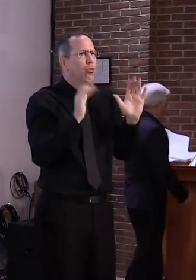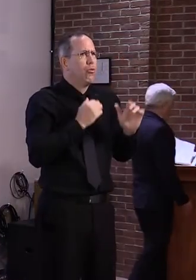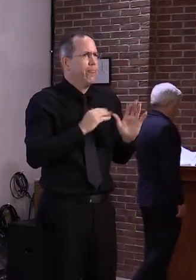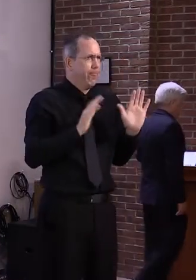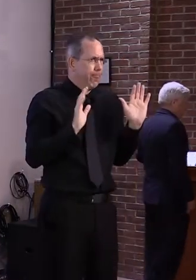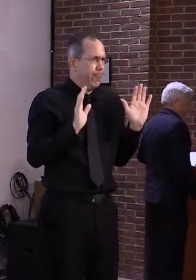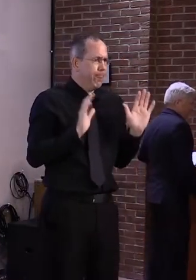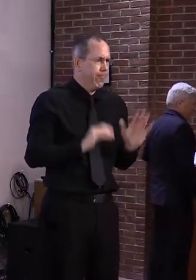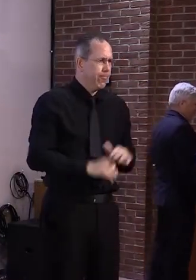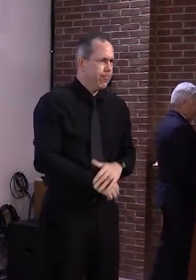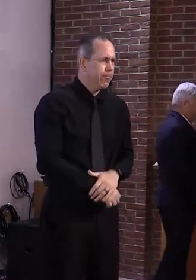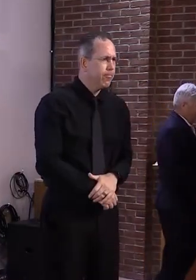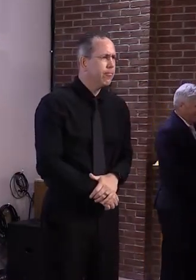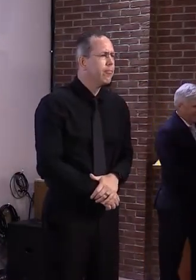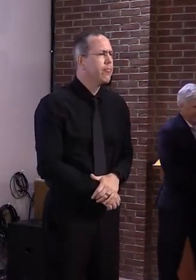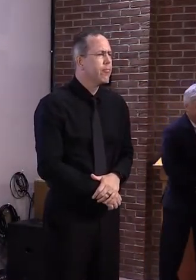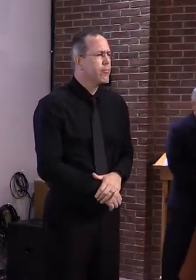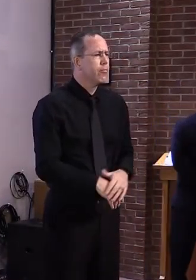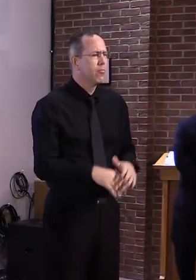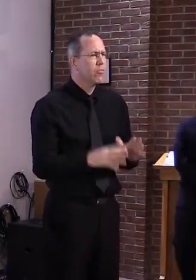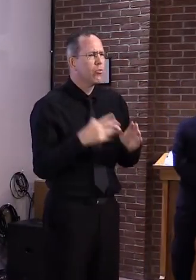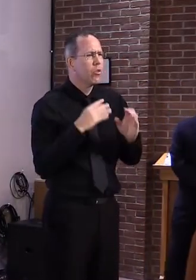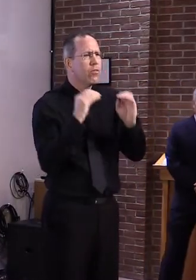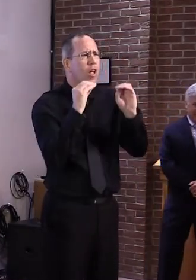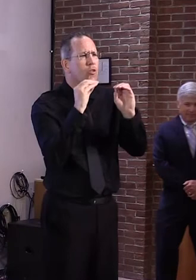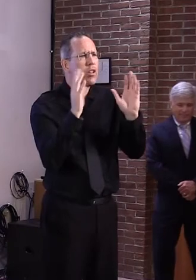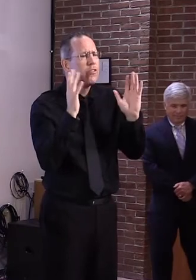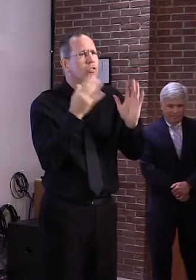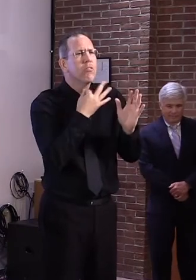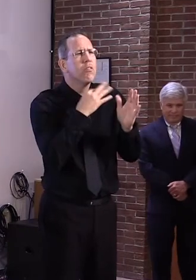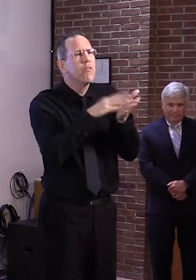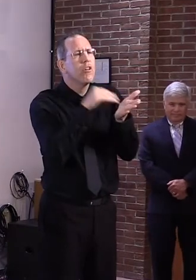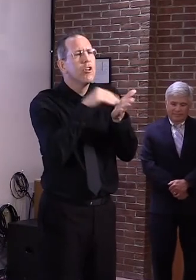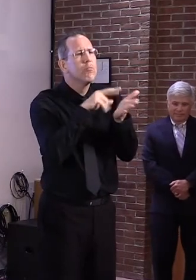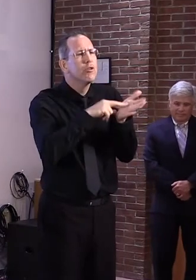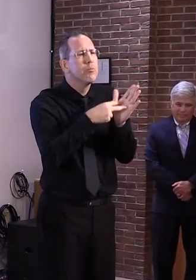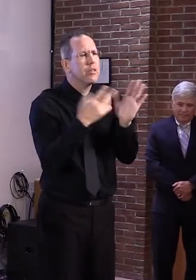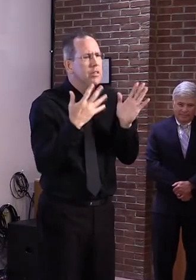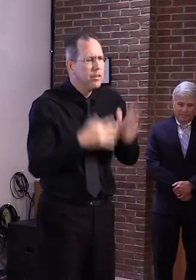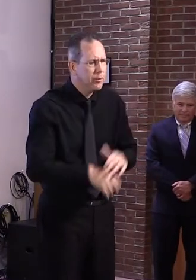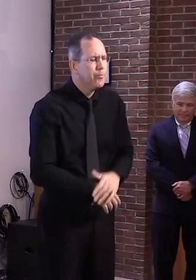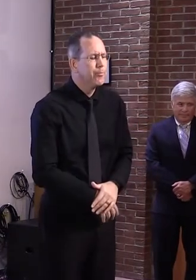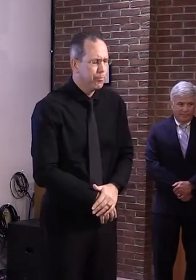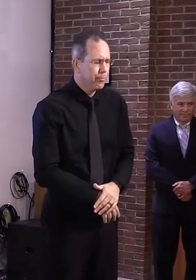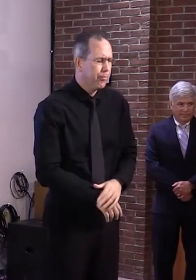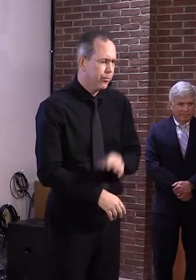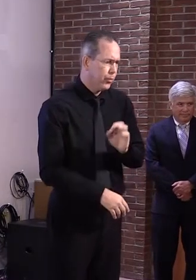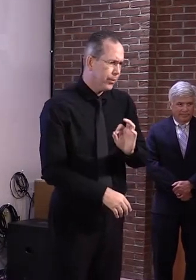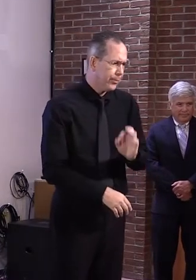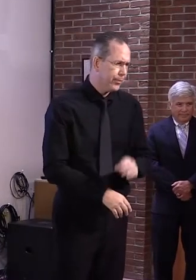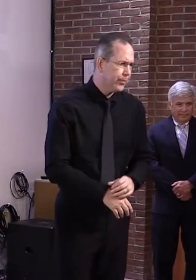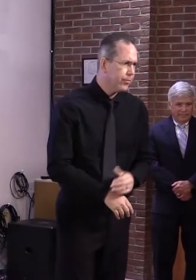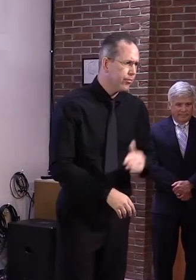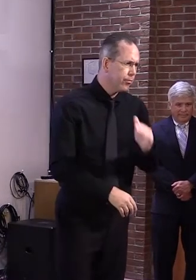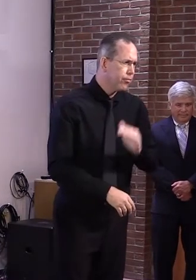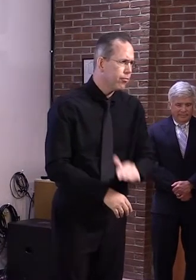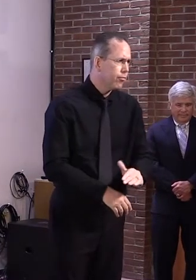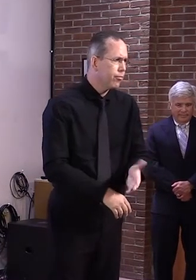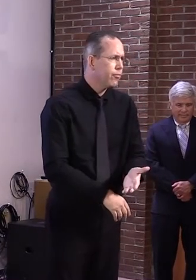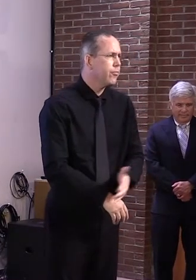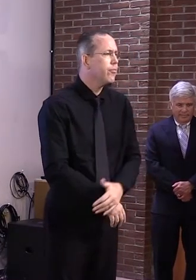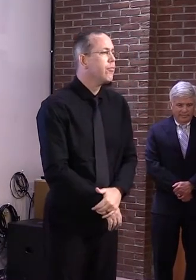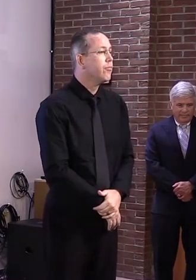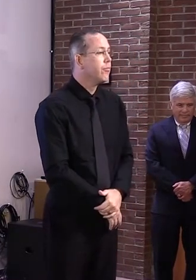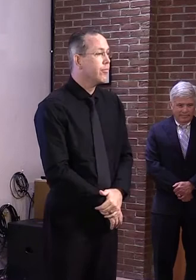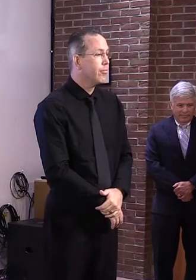Aaron, VT Digger. Rebecca, this is Greg from the County Courier. I wasn't able to unmute myself before Mike.